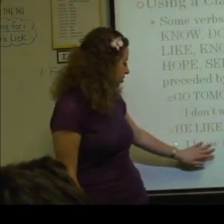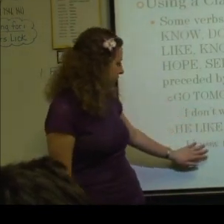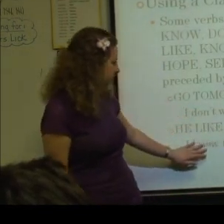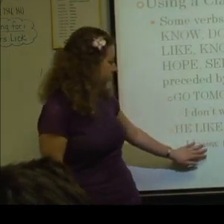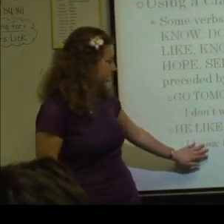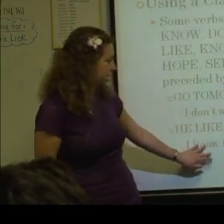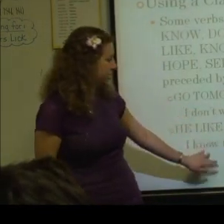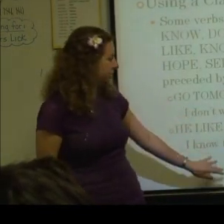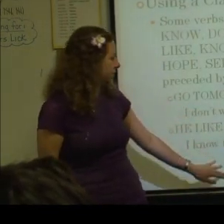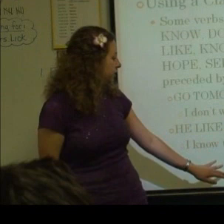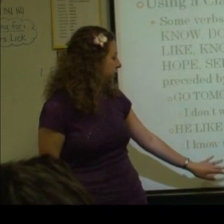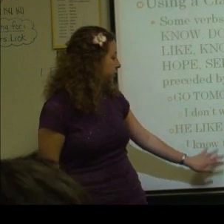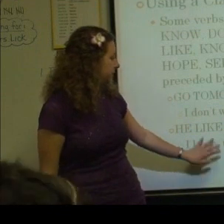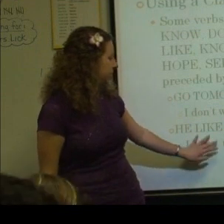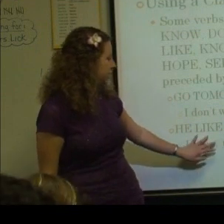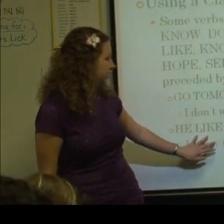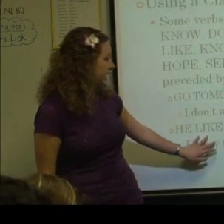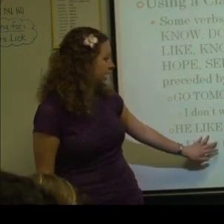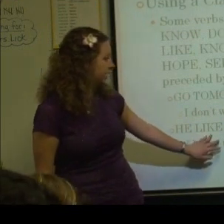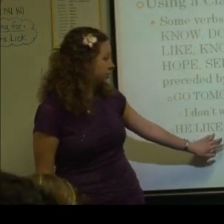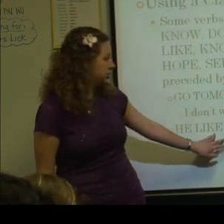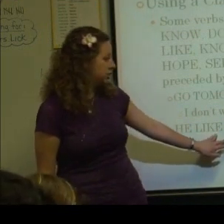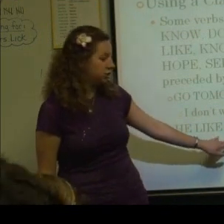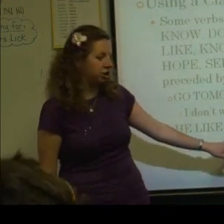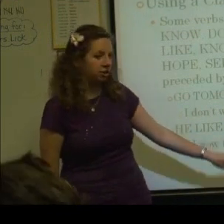topicalization. Okay? So he, like, she, girl.